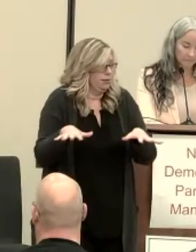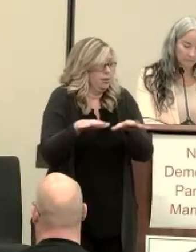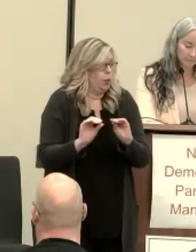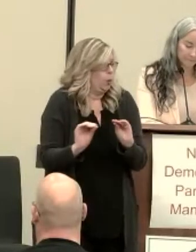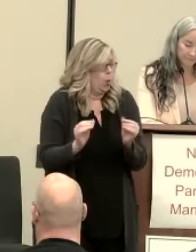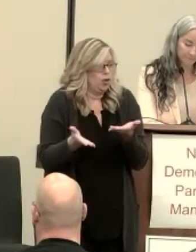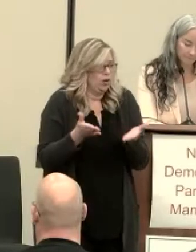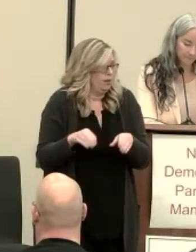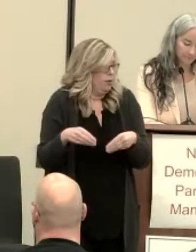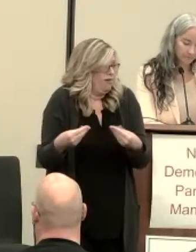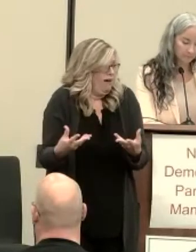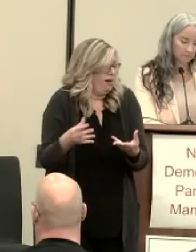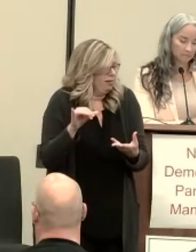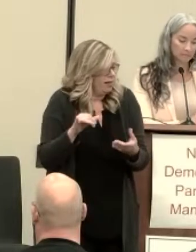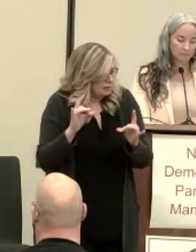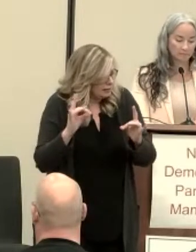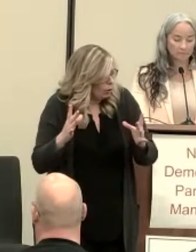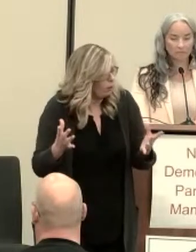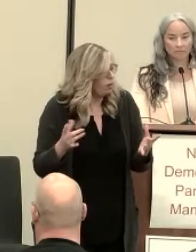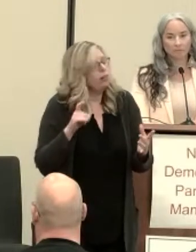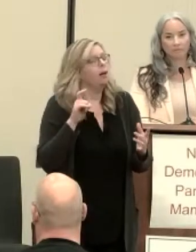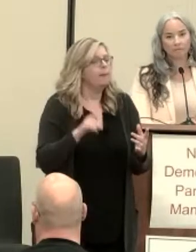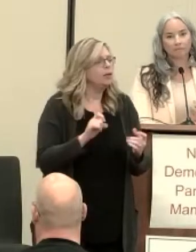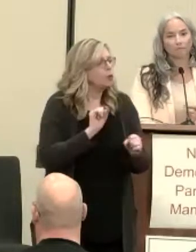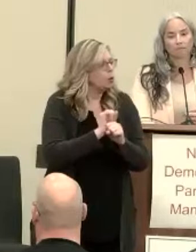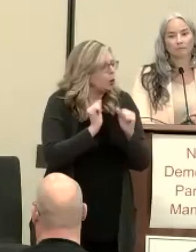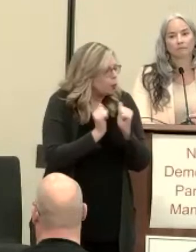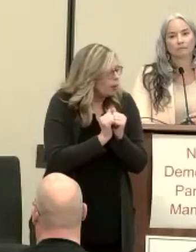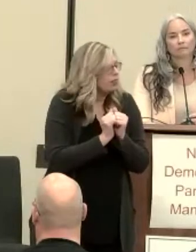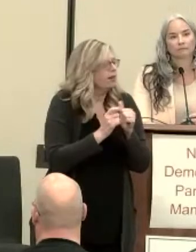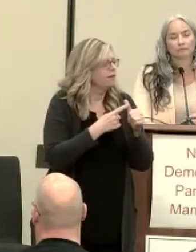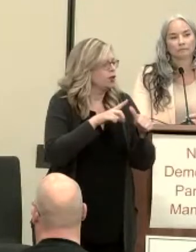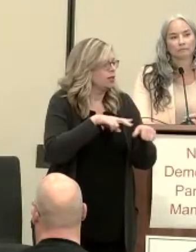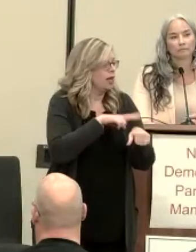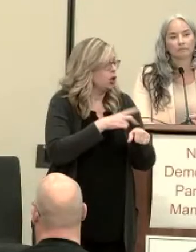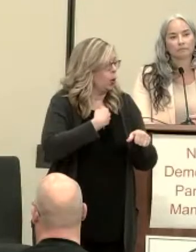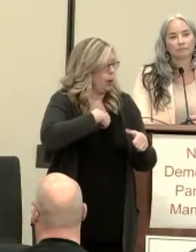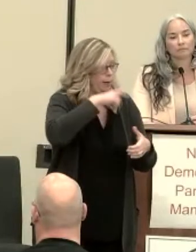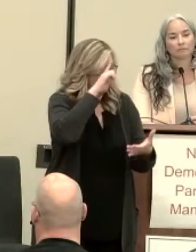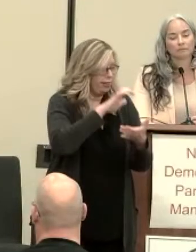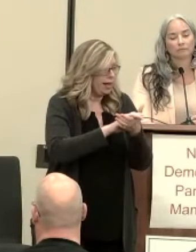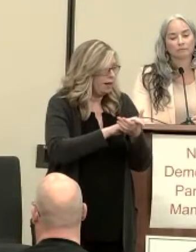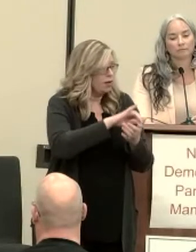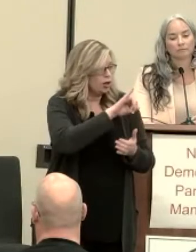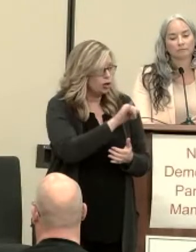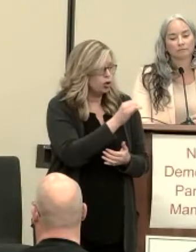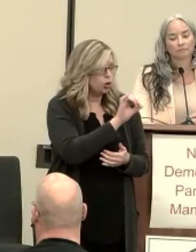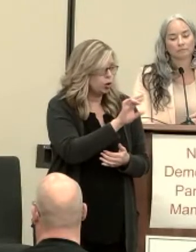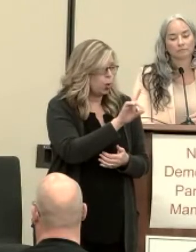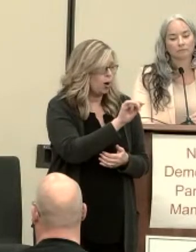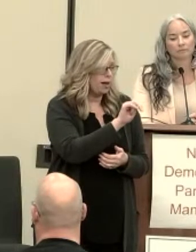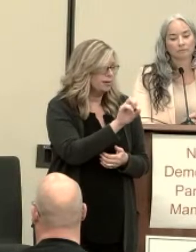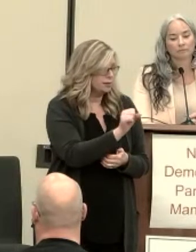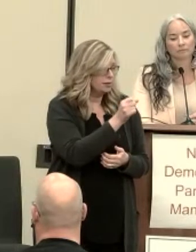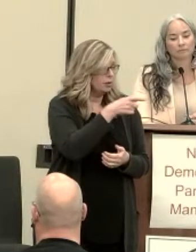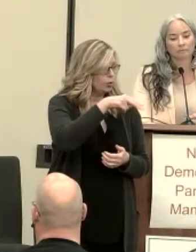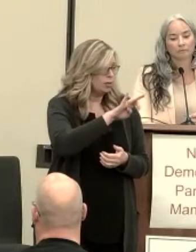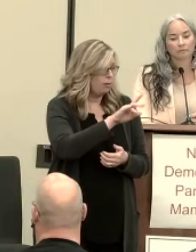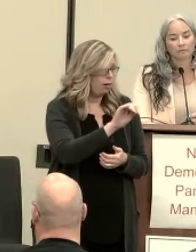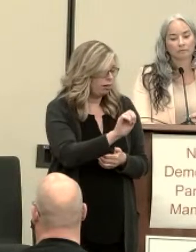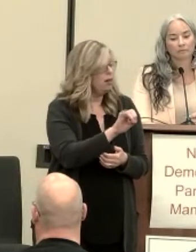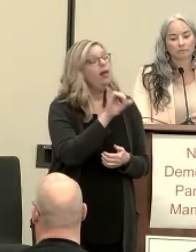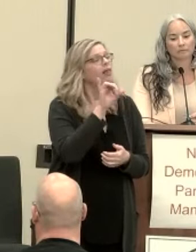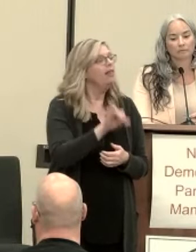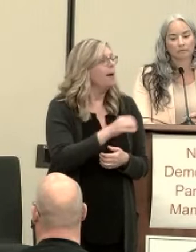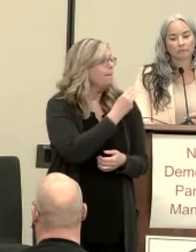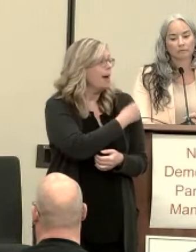be the case. We'll work with First Nations. We believe in Jordan's principle, and the Manitoba government is funded per capita based